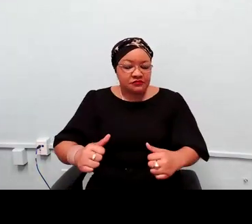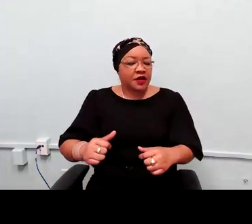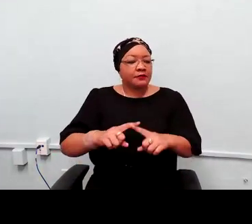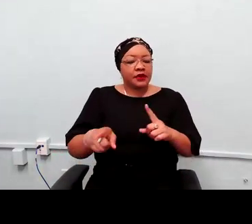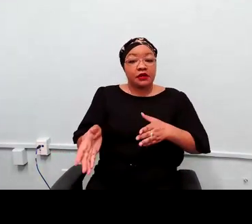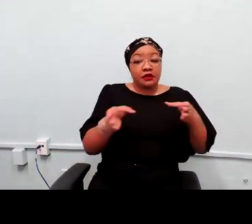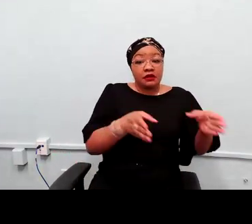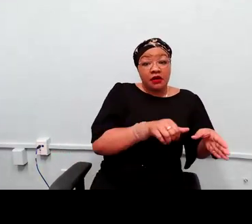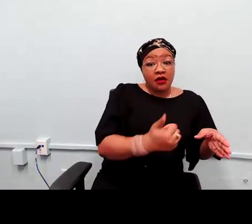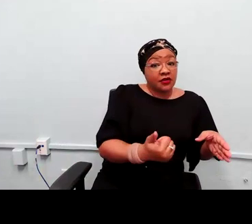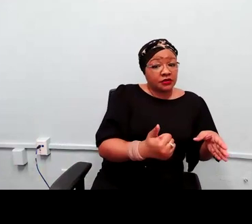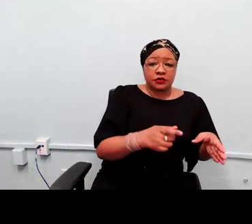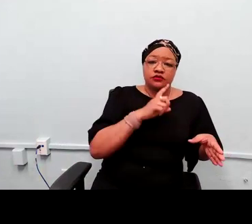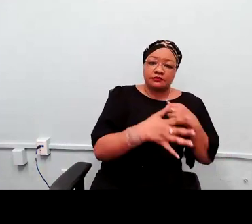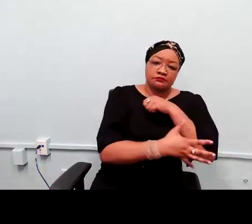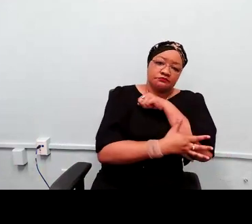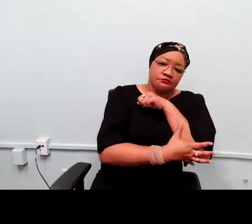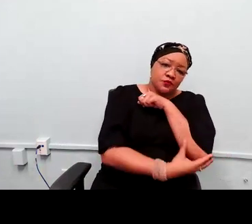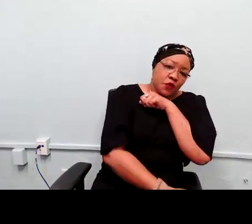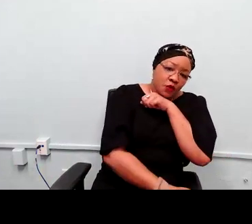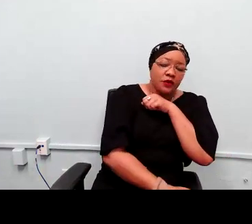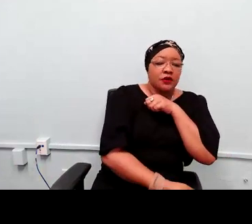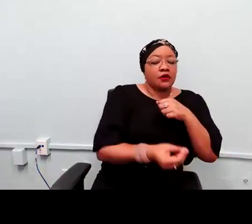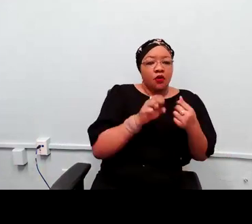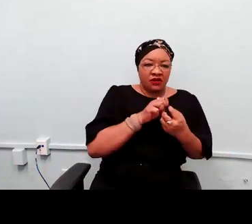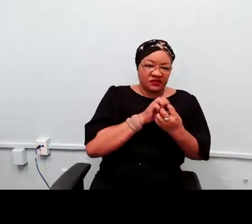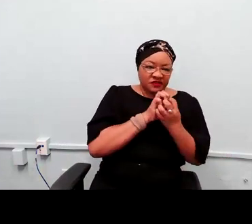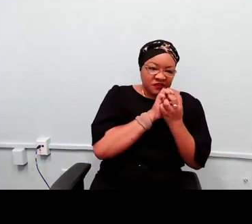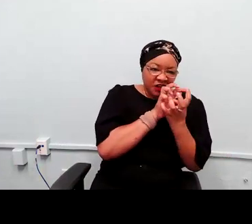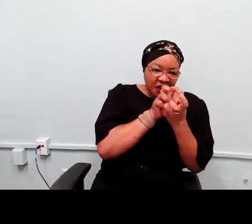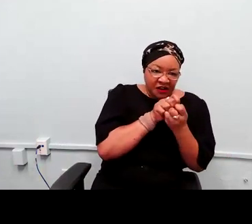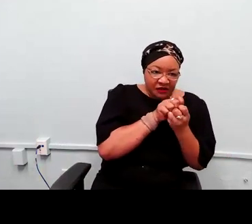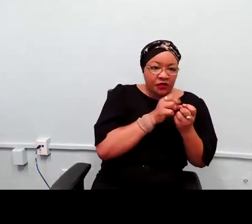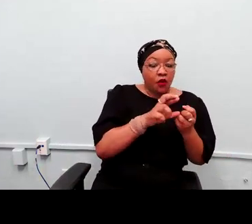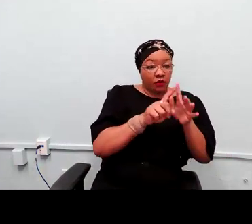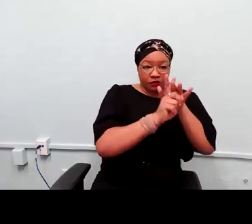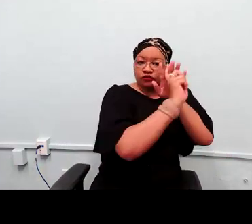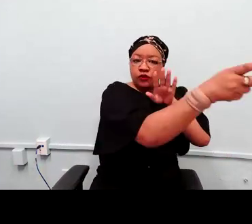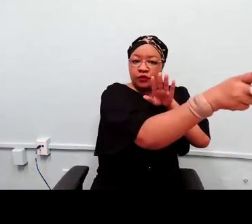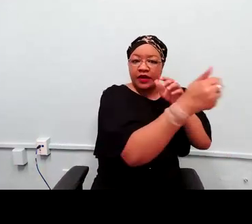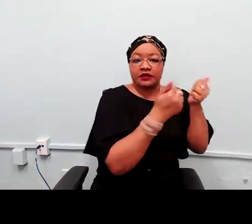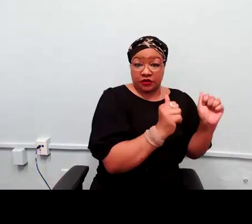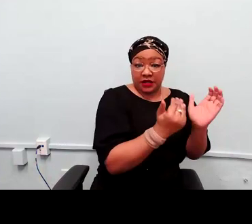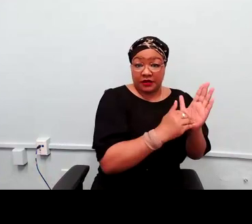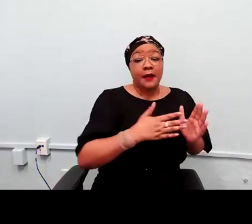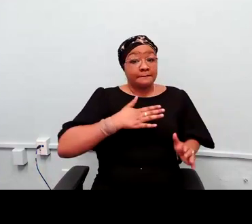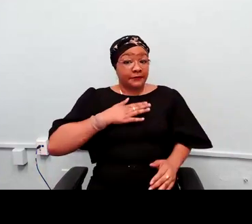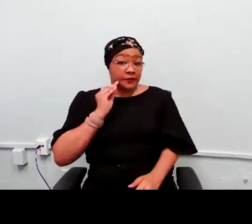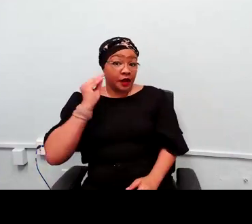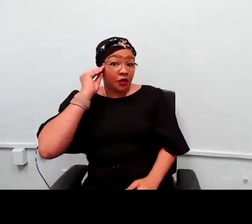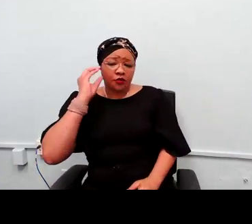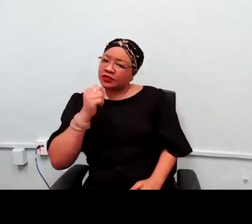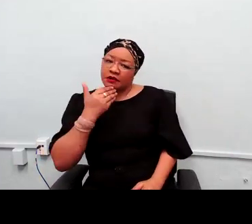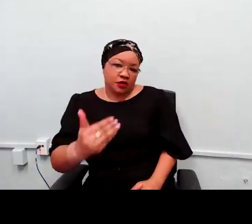at the boot, snarl, or run away to try again. My home was not particularly